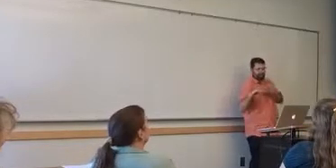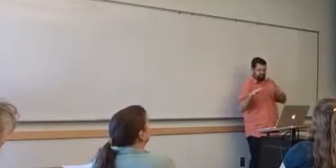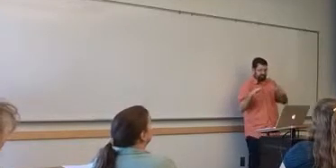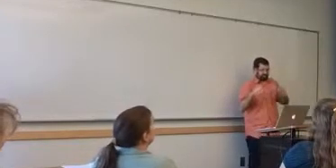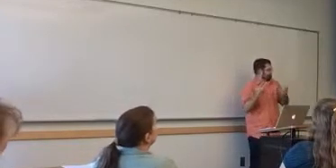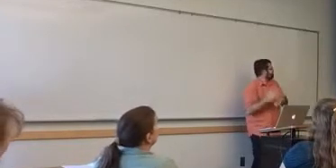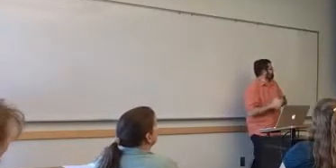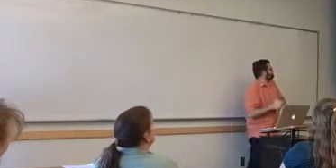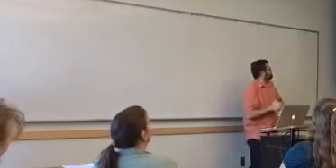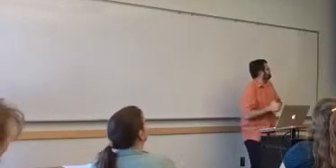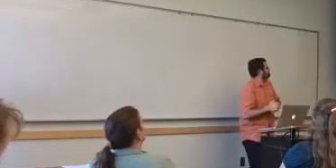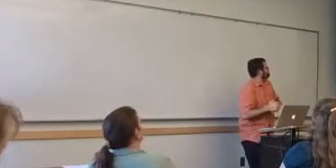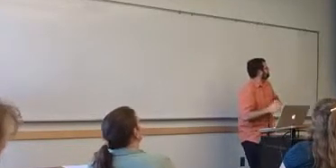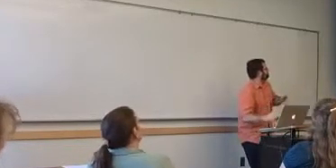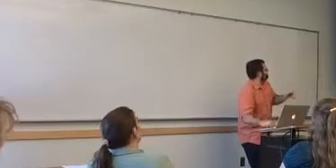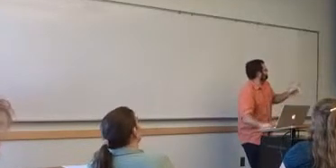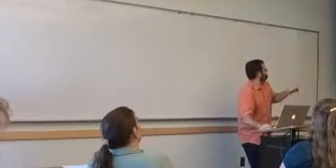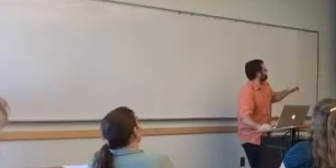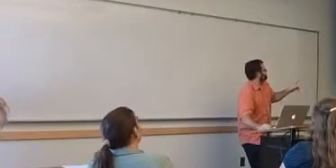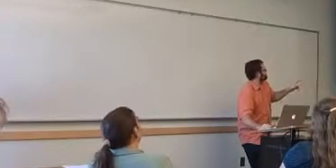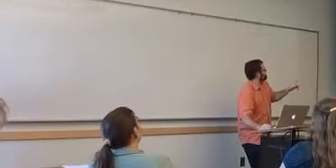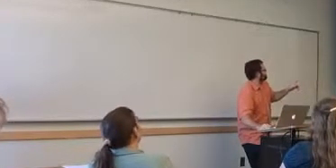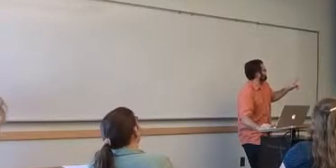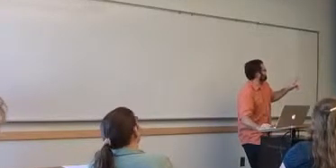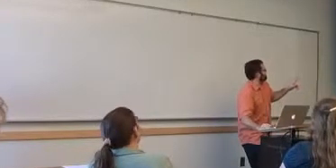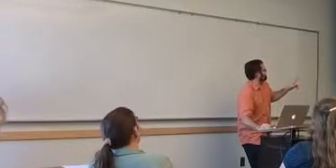refer to it in the future. It's so cute by pointing to that space I created.